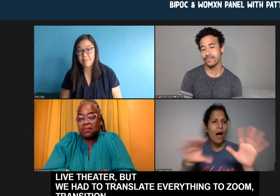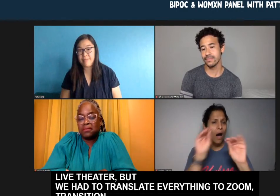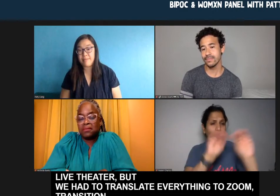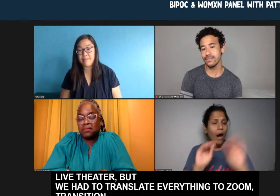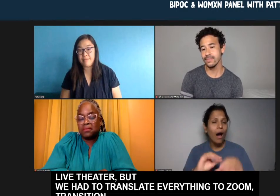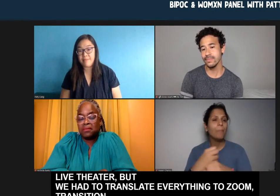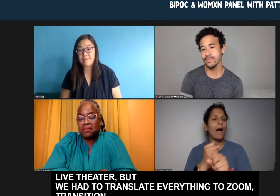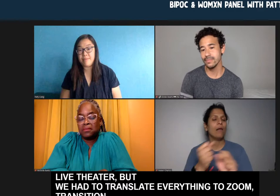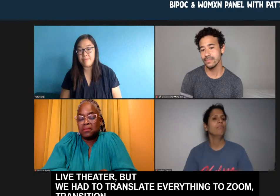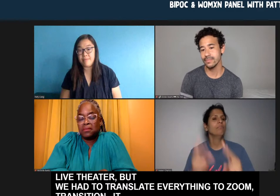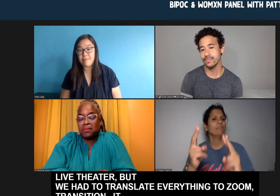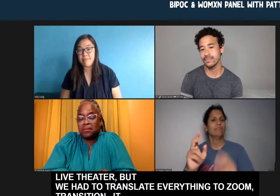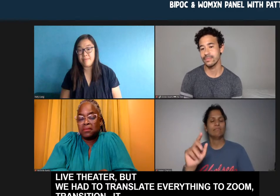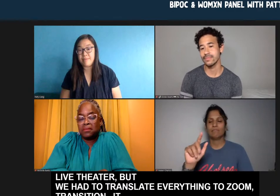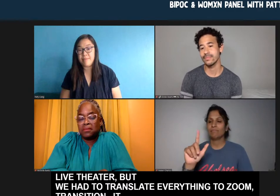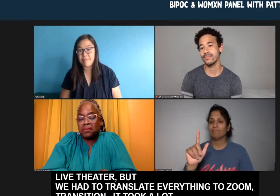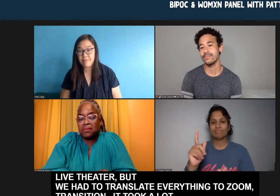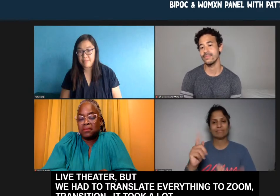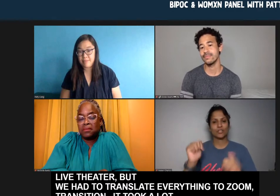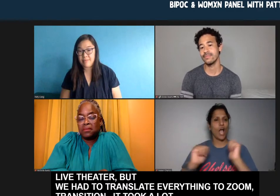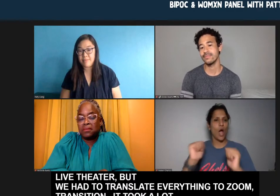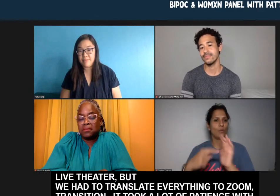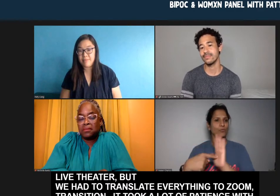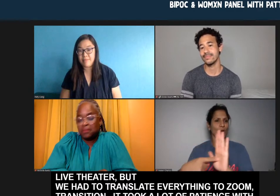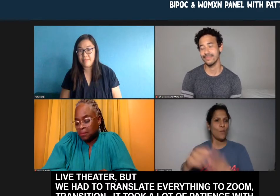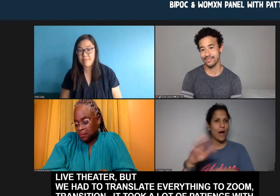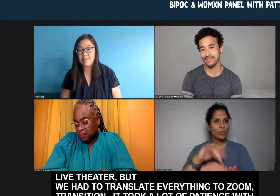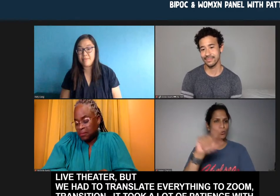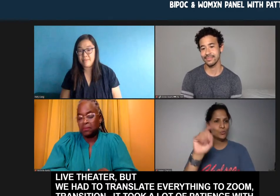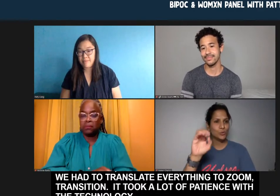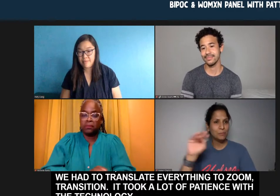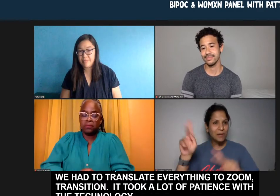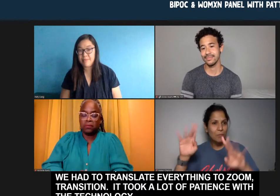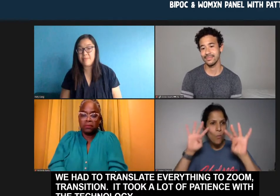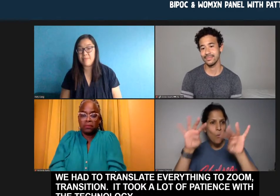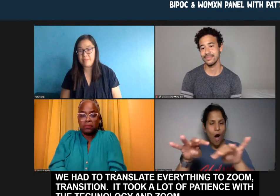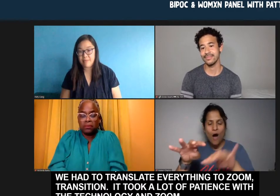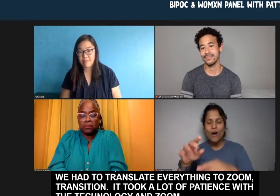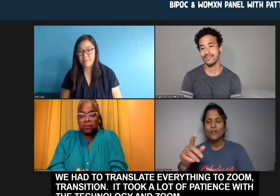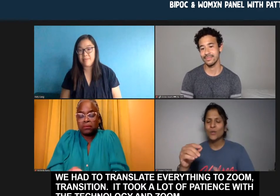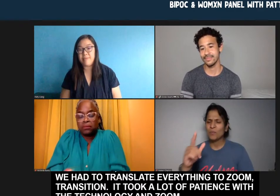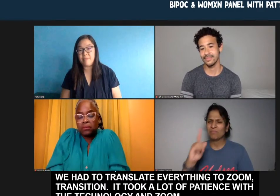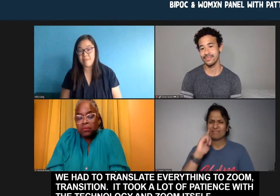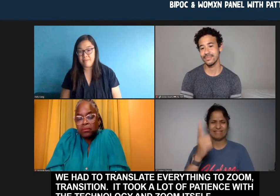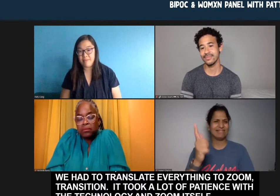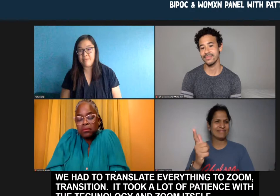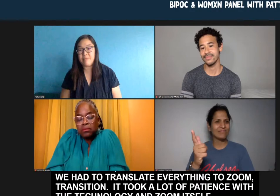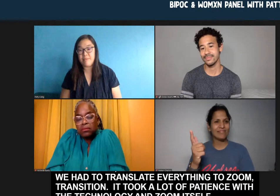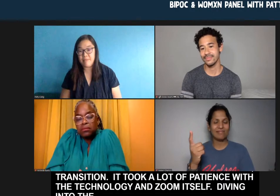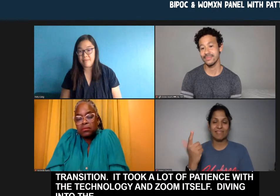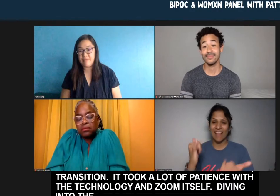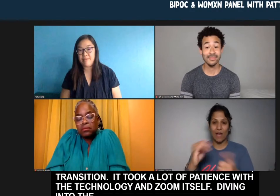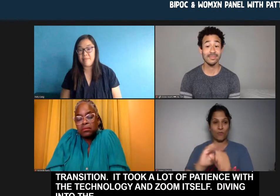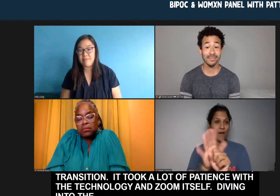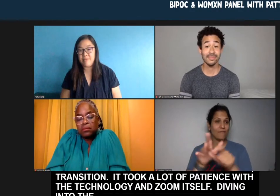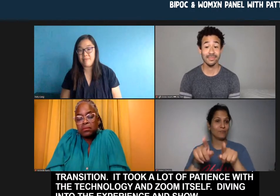itself. But, you know, diving into the experience and showing how people can do something like this on Zoom